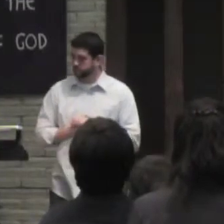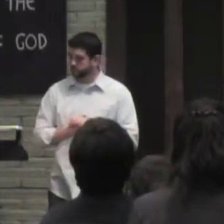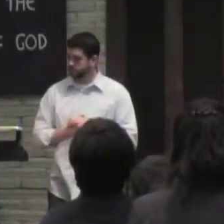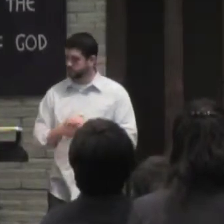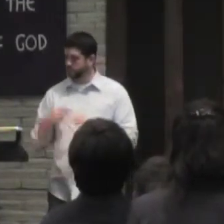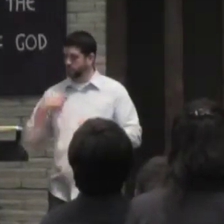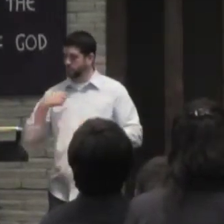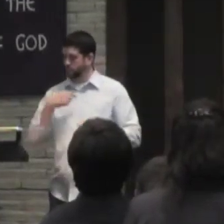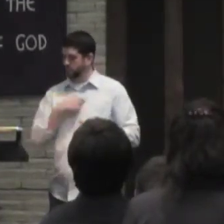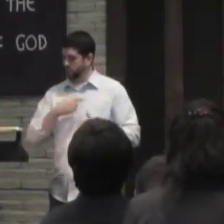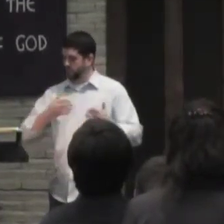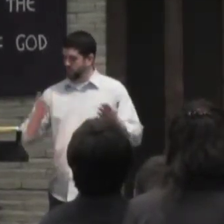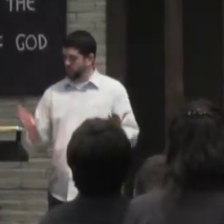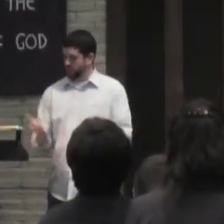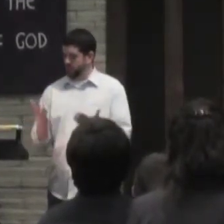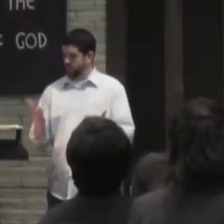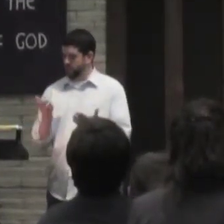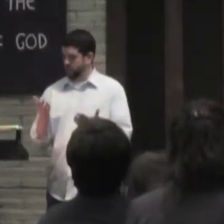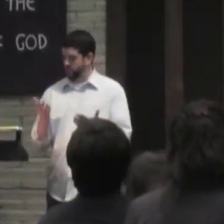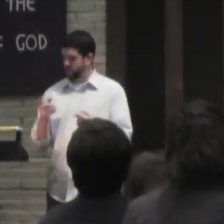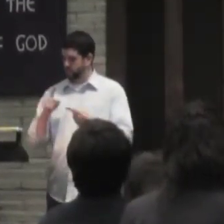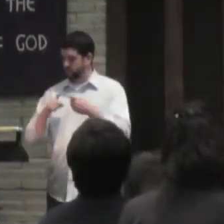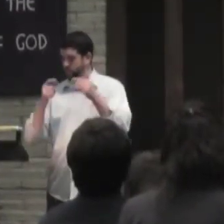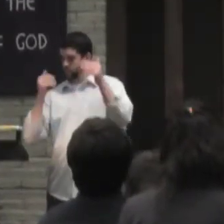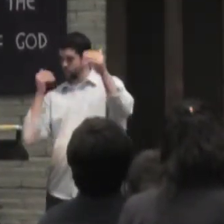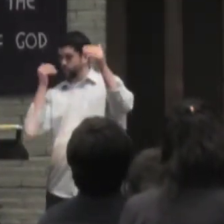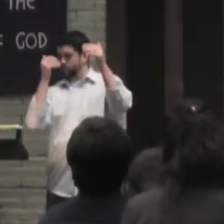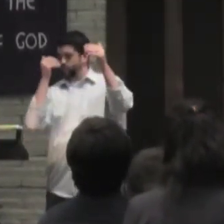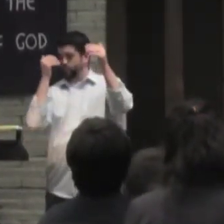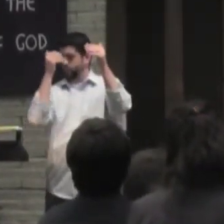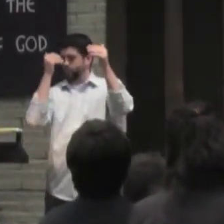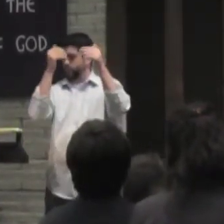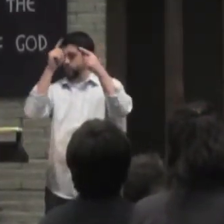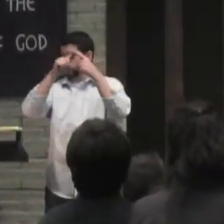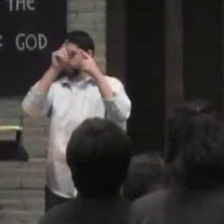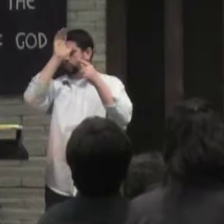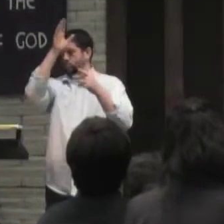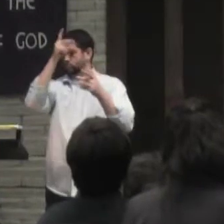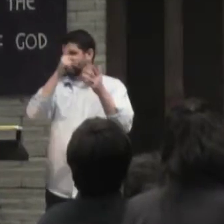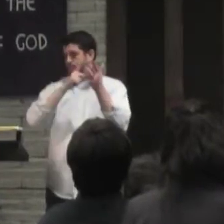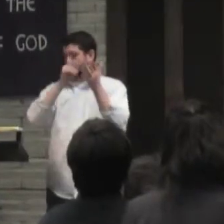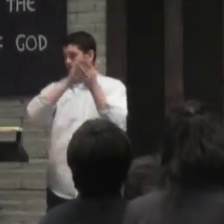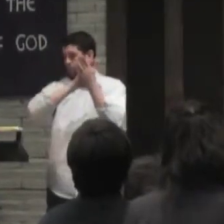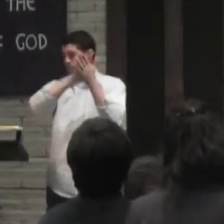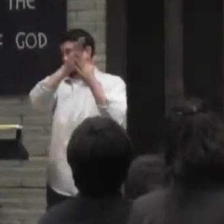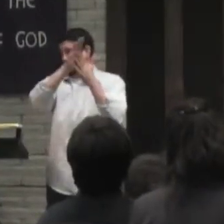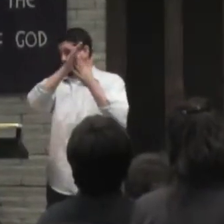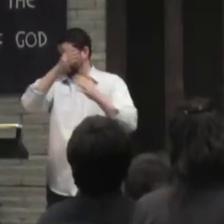We are here to draw near to the purity of God.